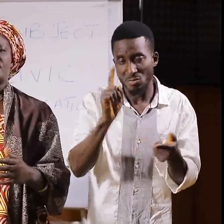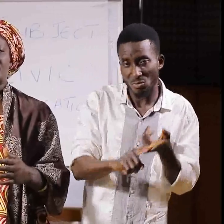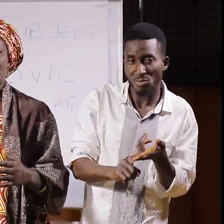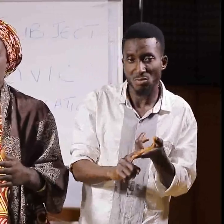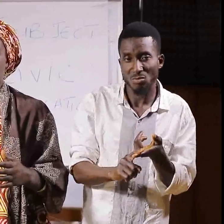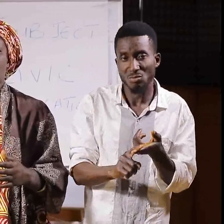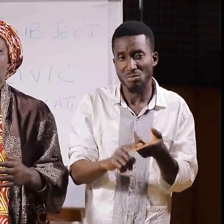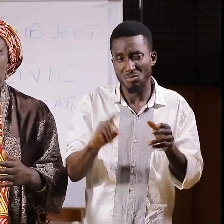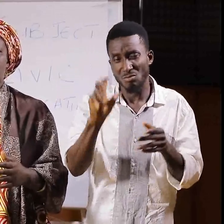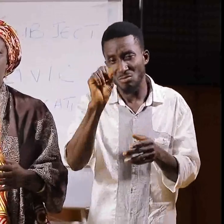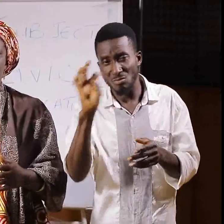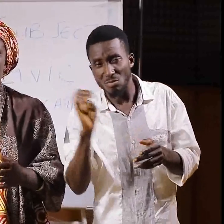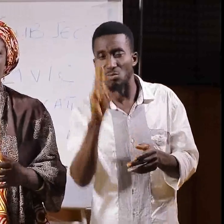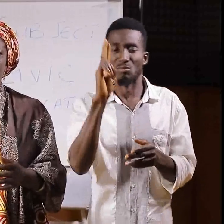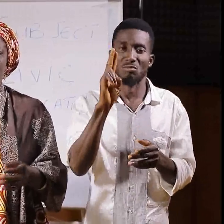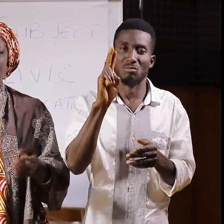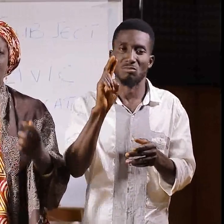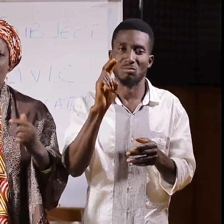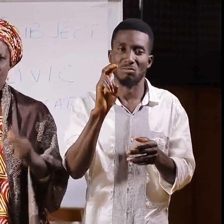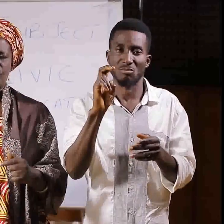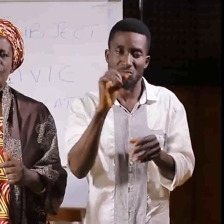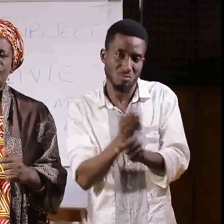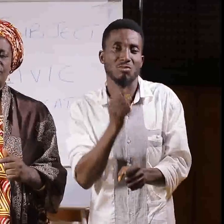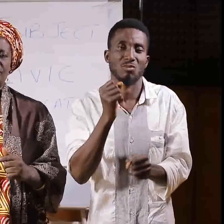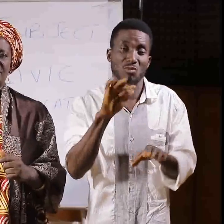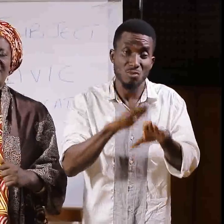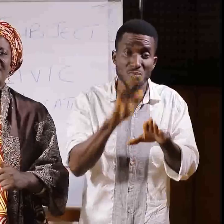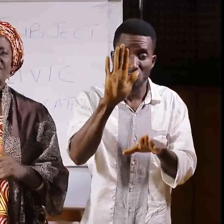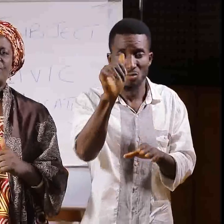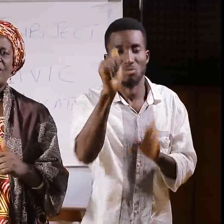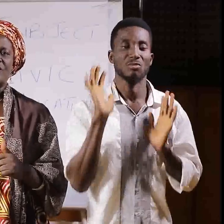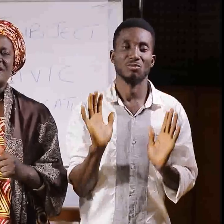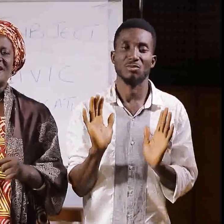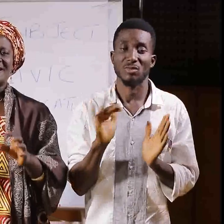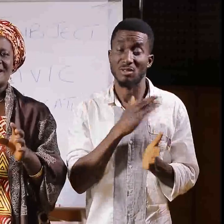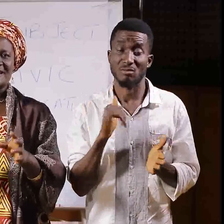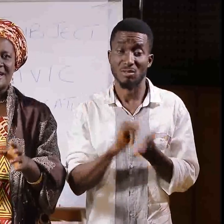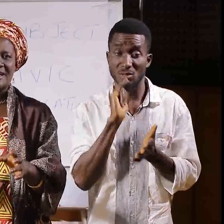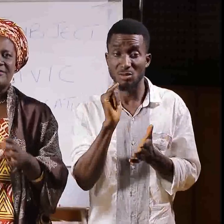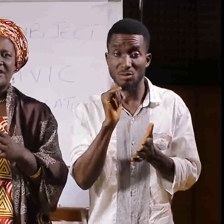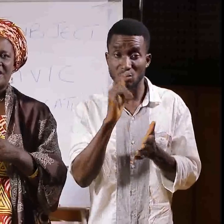to set up such employment on your own. And that is why we say